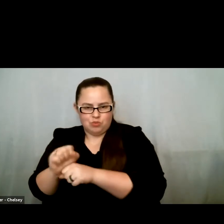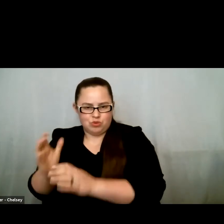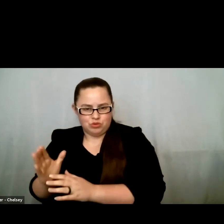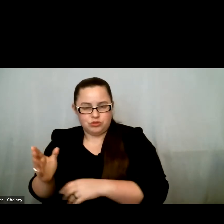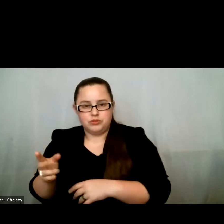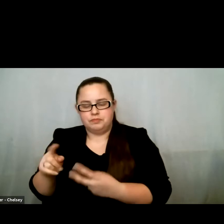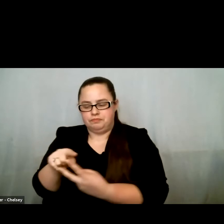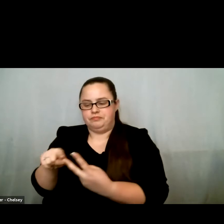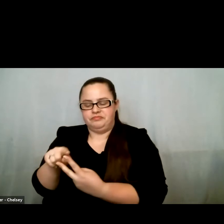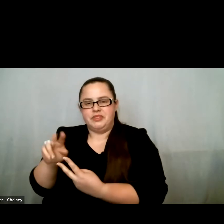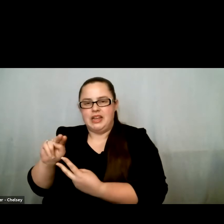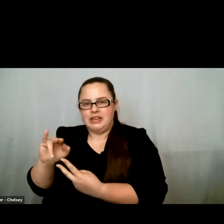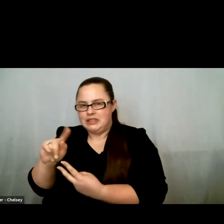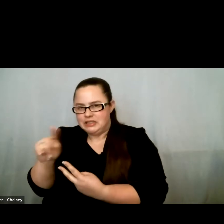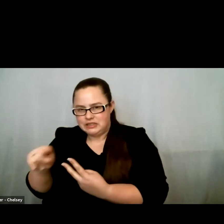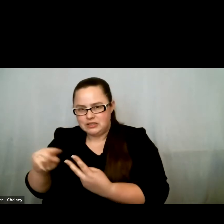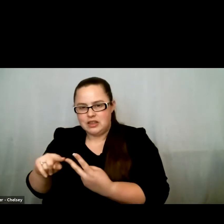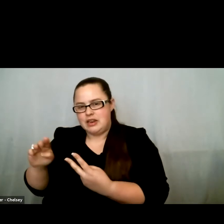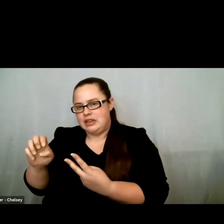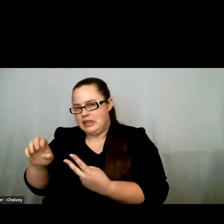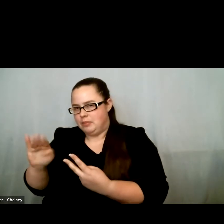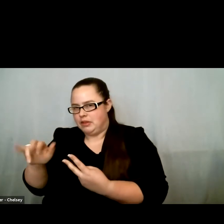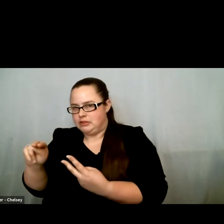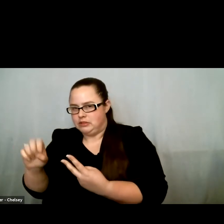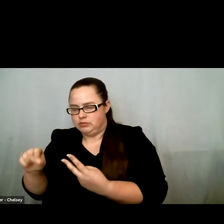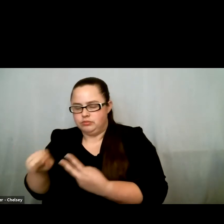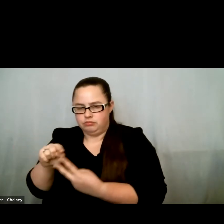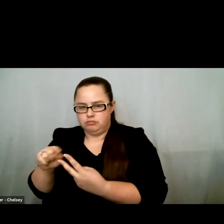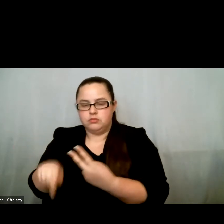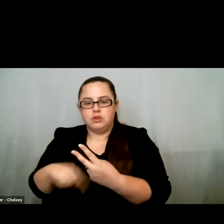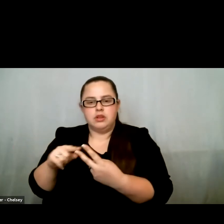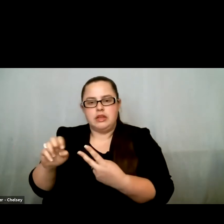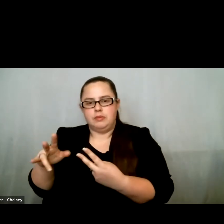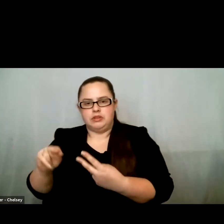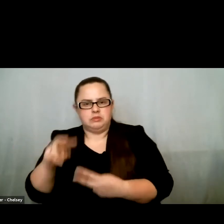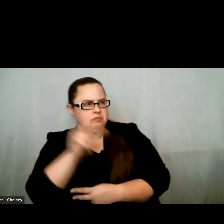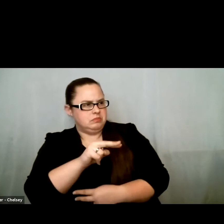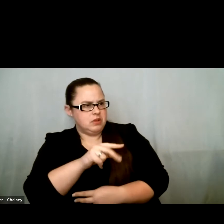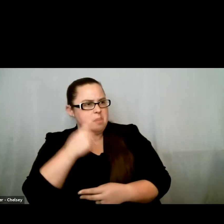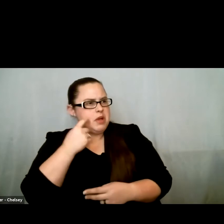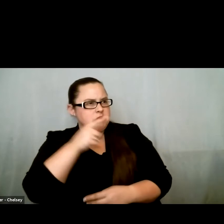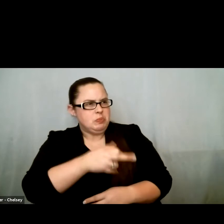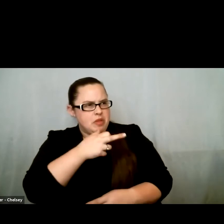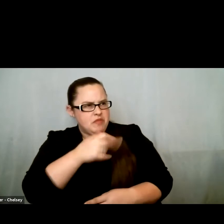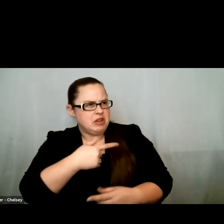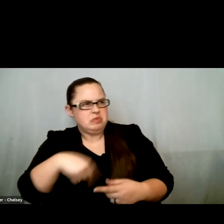Evans said this, looking at Vincent Chin, "Because of you motherfuckers, we're out of